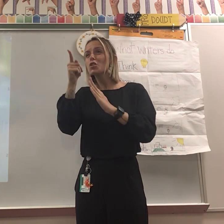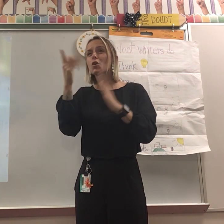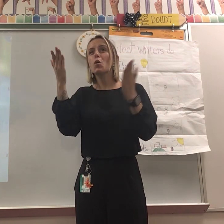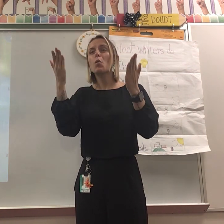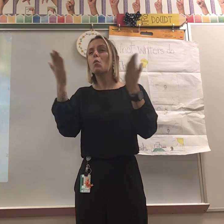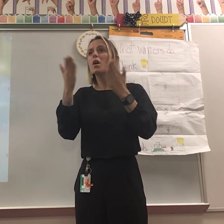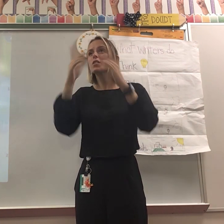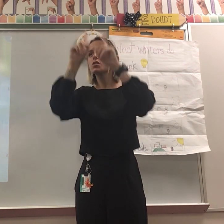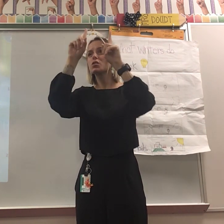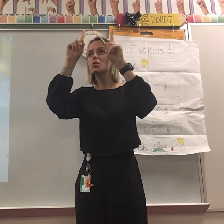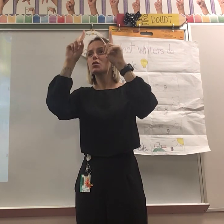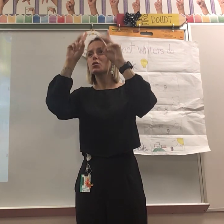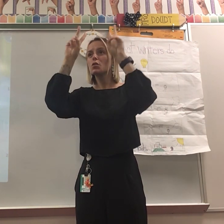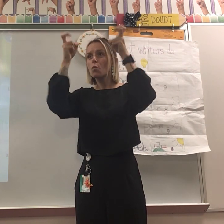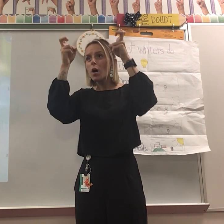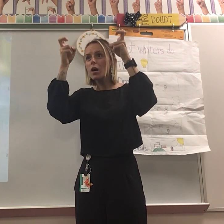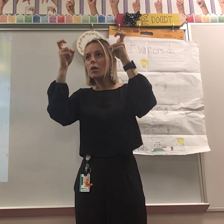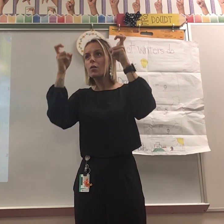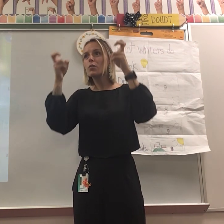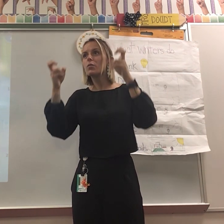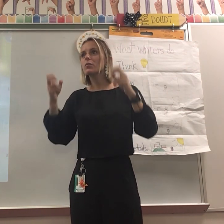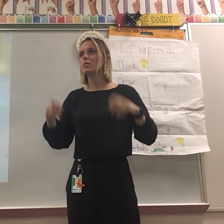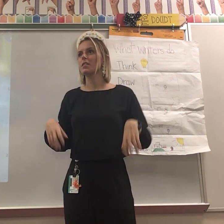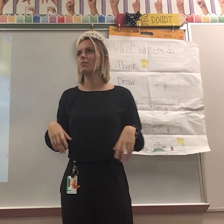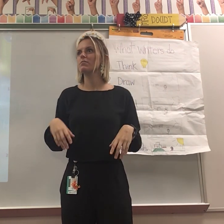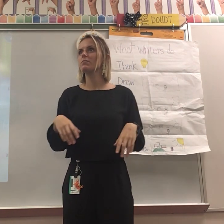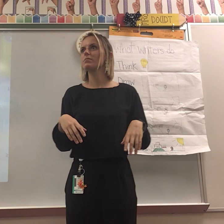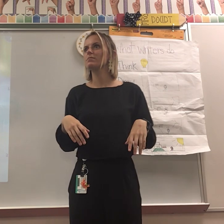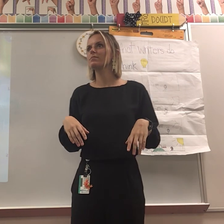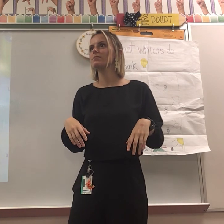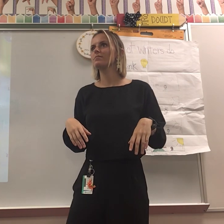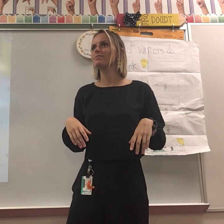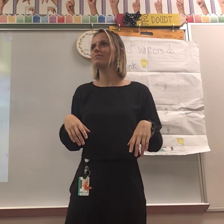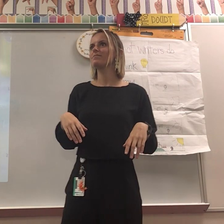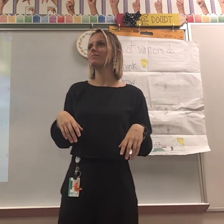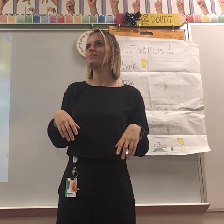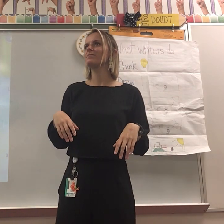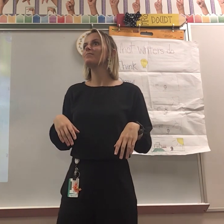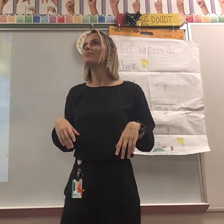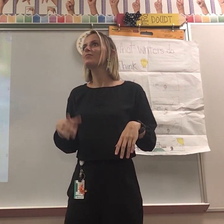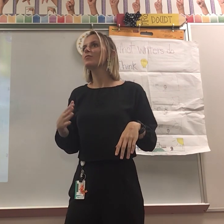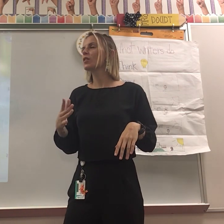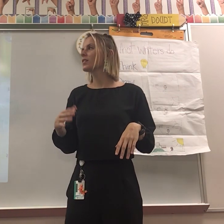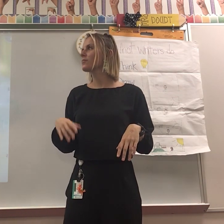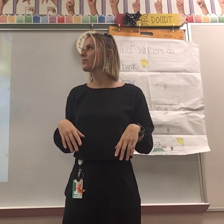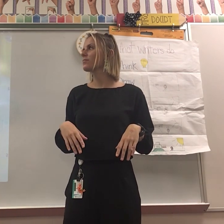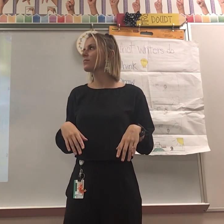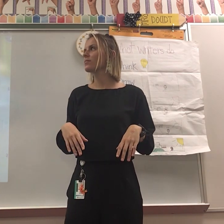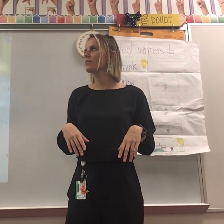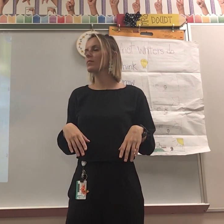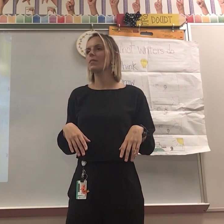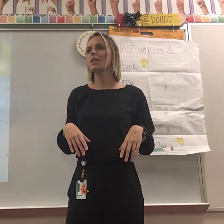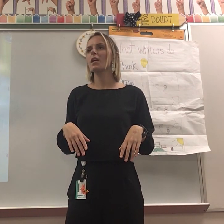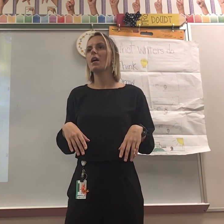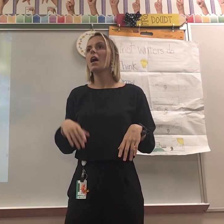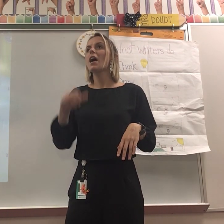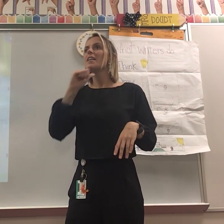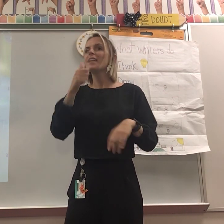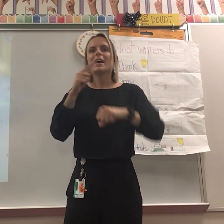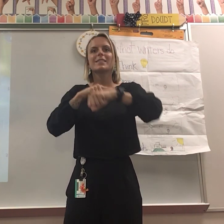eating yet. I know you want to, Jasmine. Hands up. Hands up. Okay. So